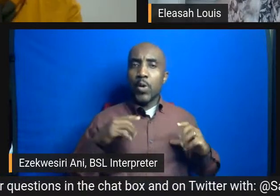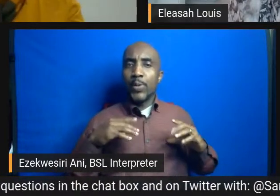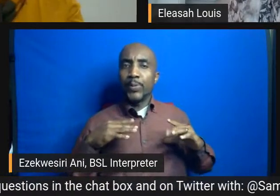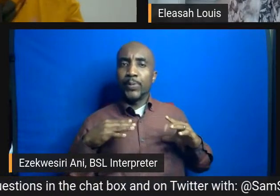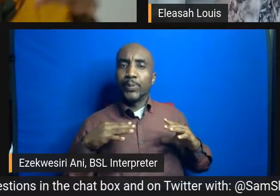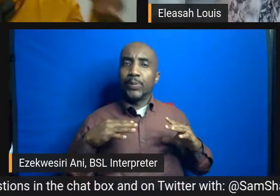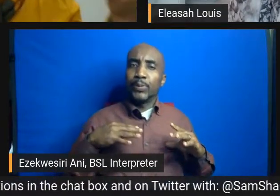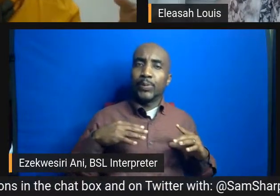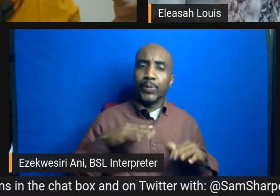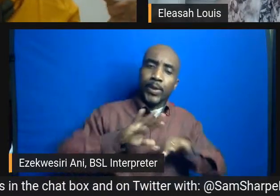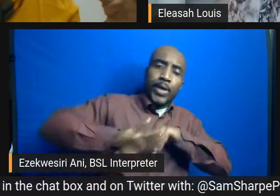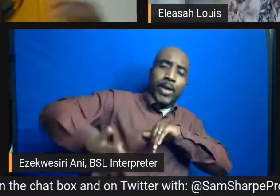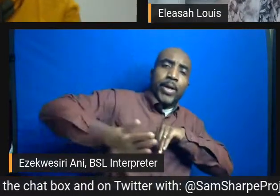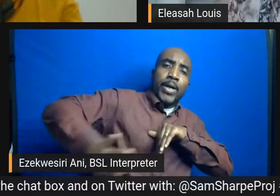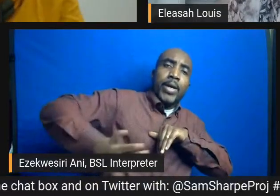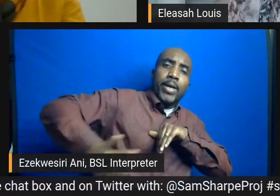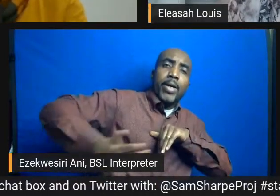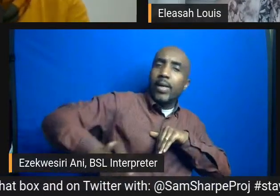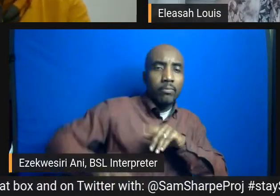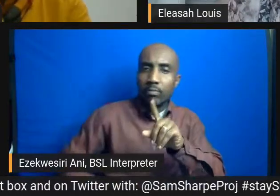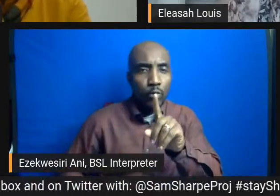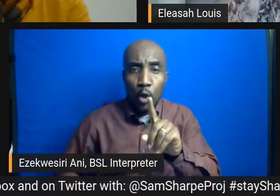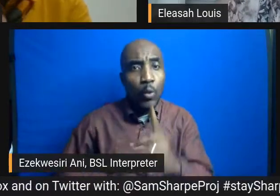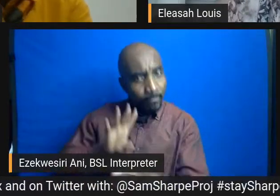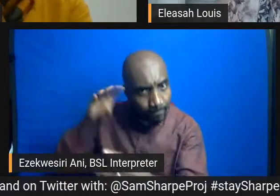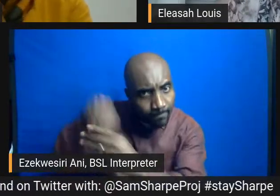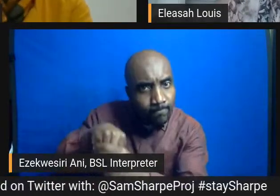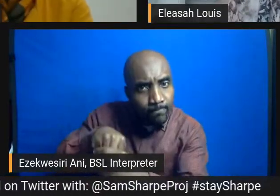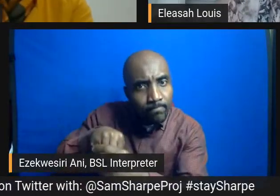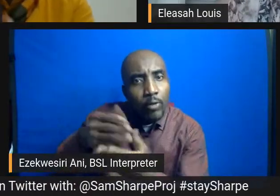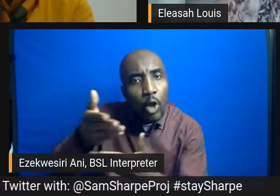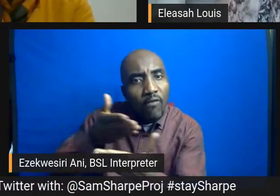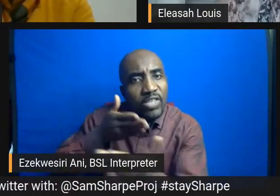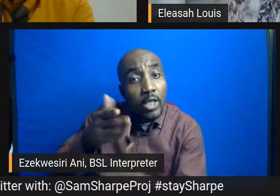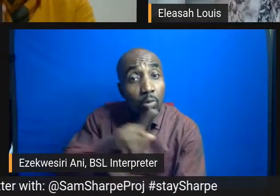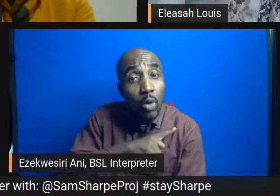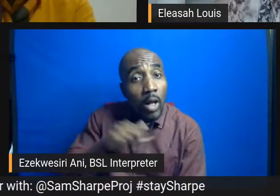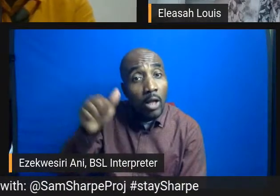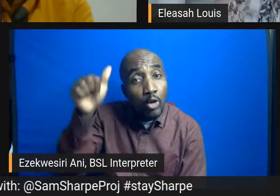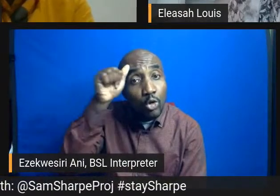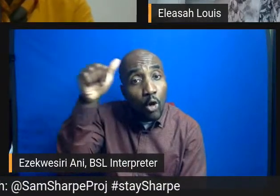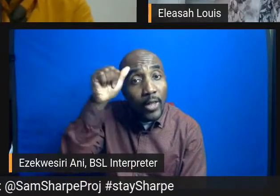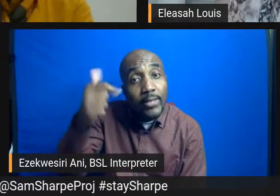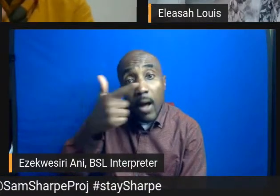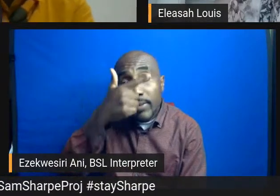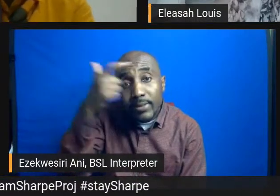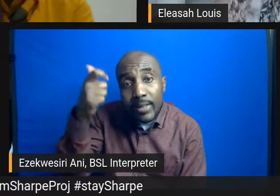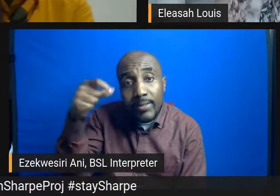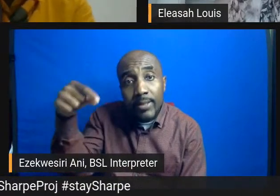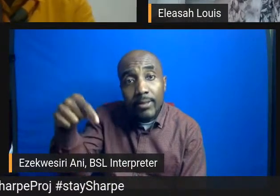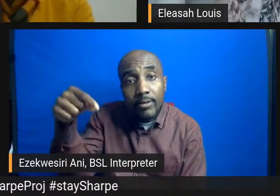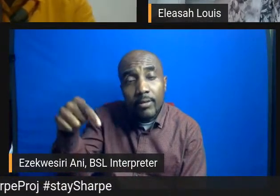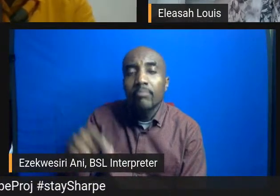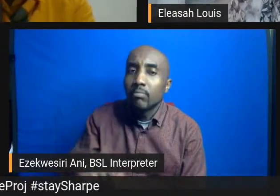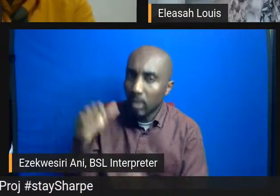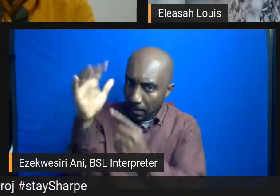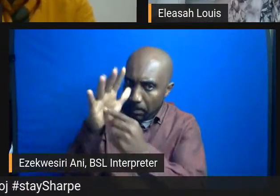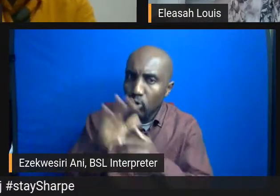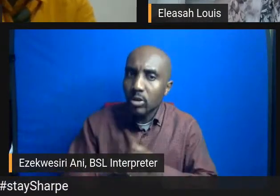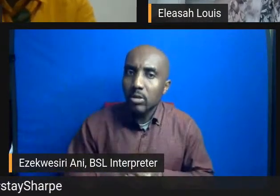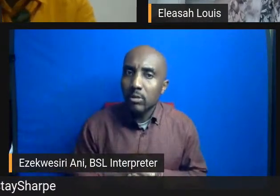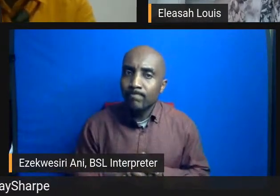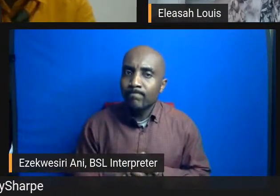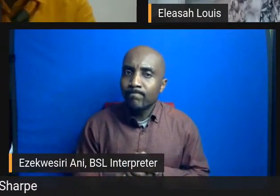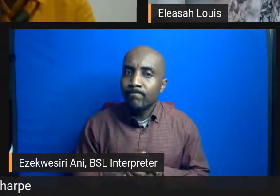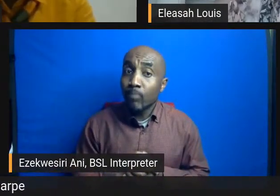excluded. I think we engage with the conversation because actually the knowledge and understanding that we have is really important for